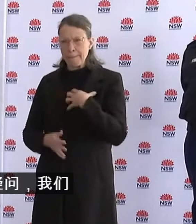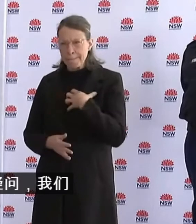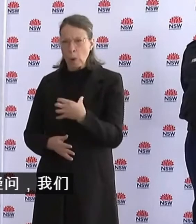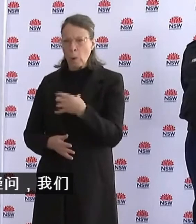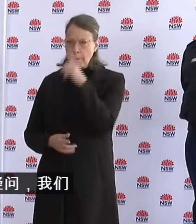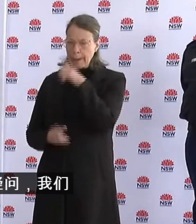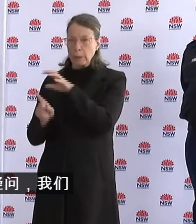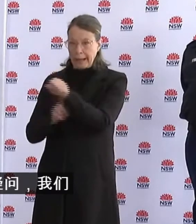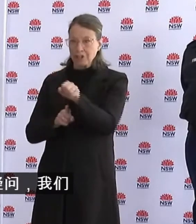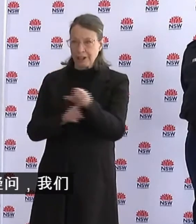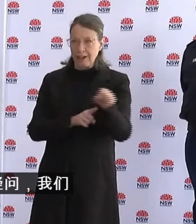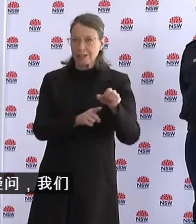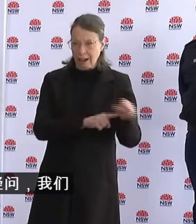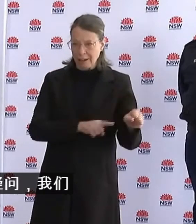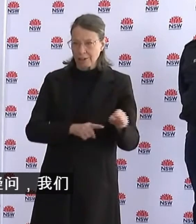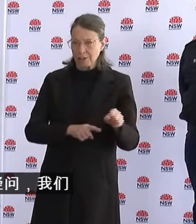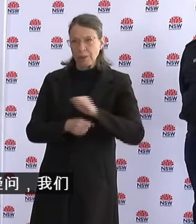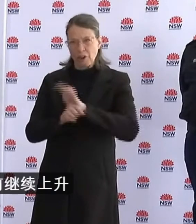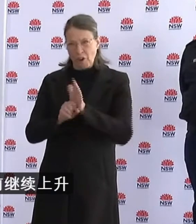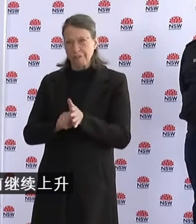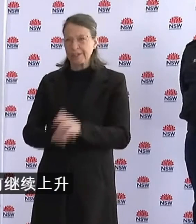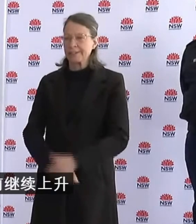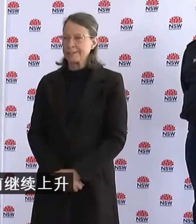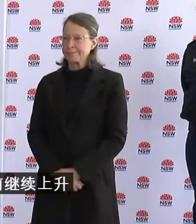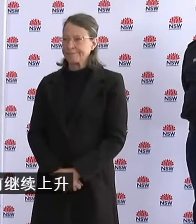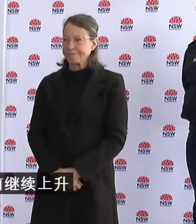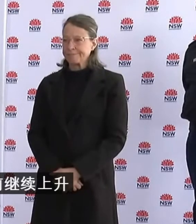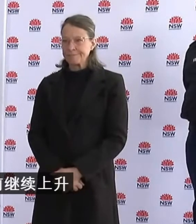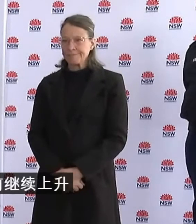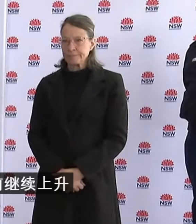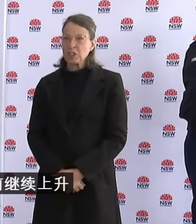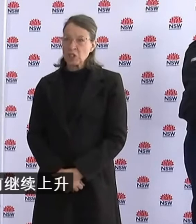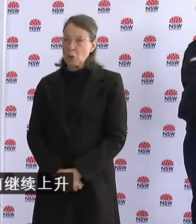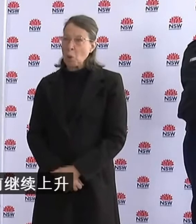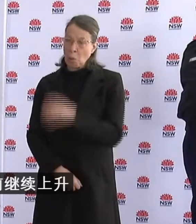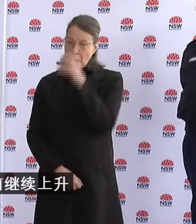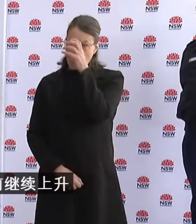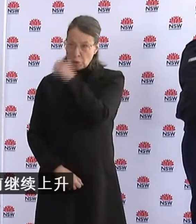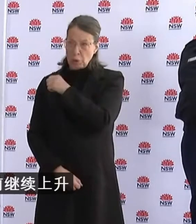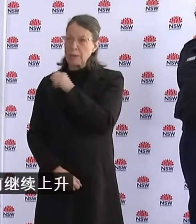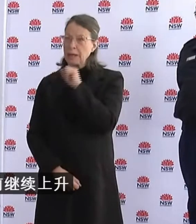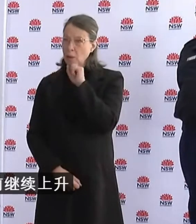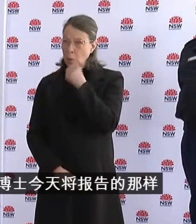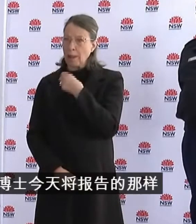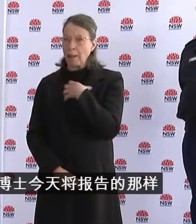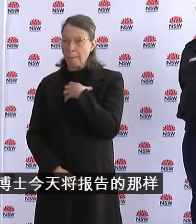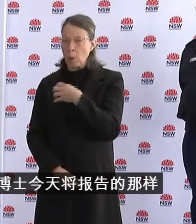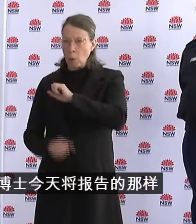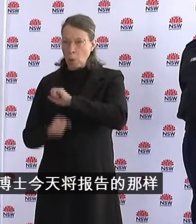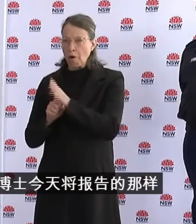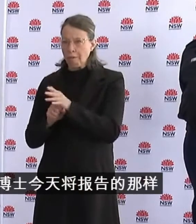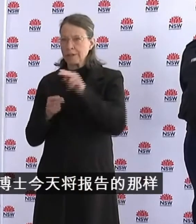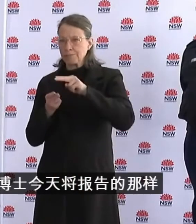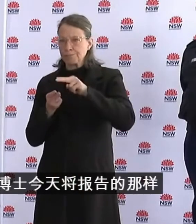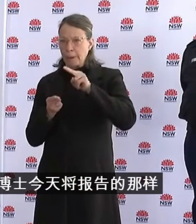community. There's no doubt again that we anticipate case numbers will continue to go up before they start coming down, and we need to brace